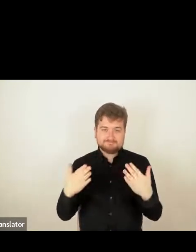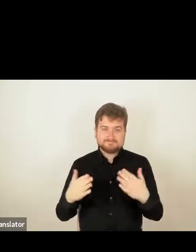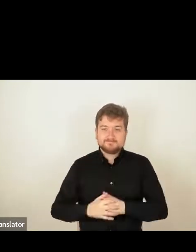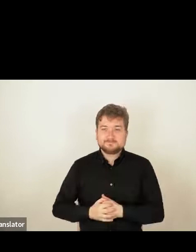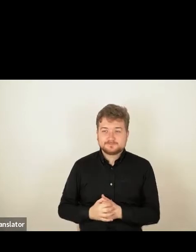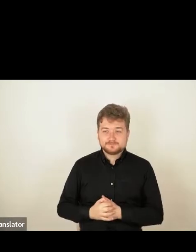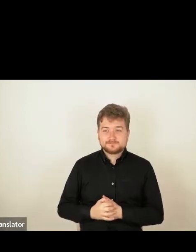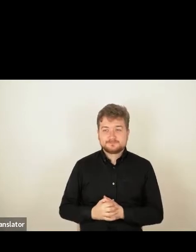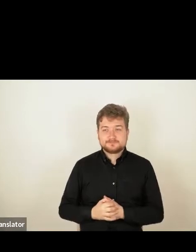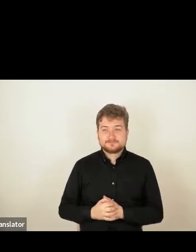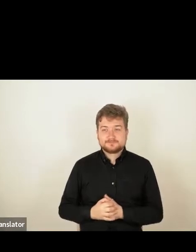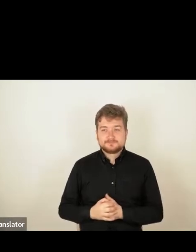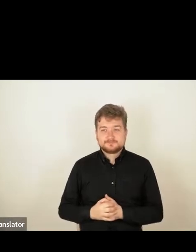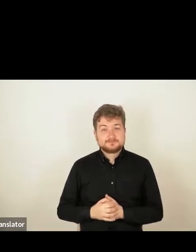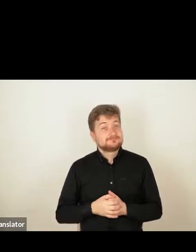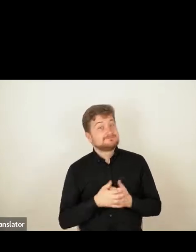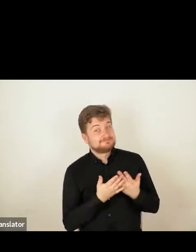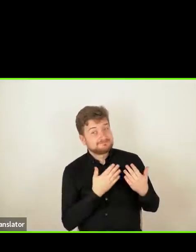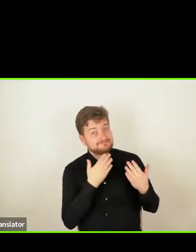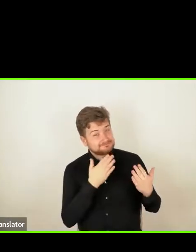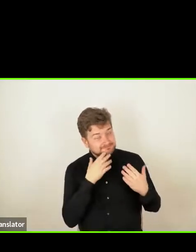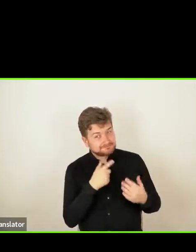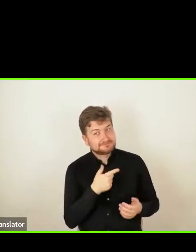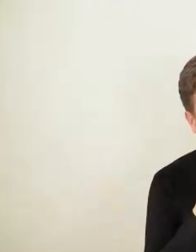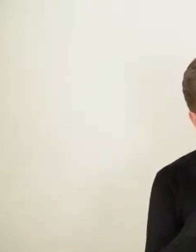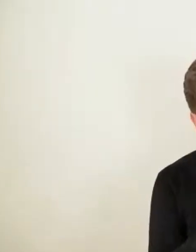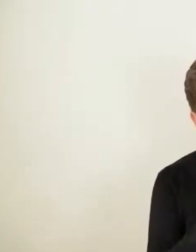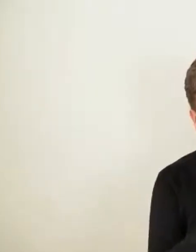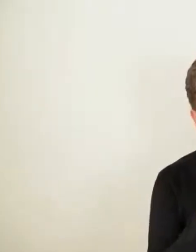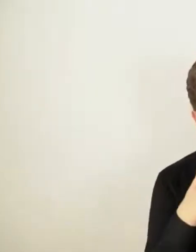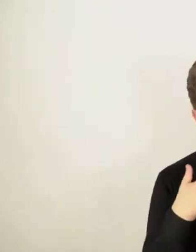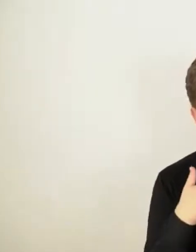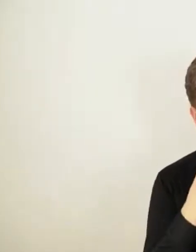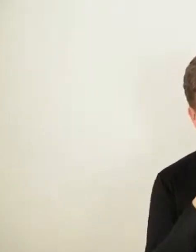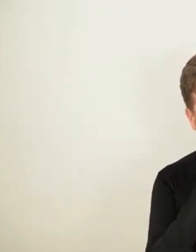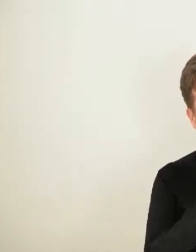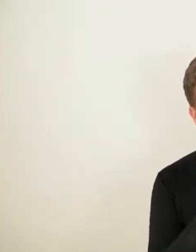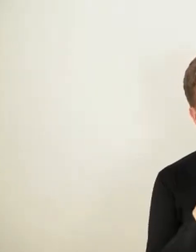That's a very strong statement and for all of us to take away.